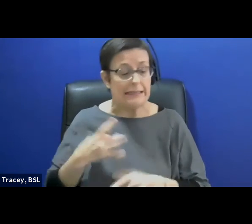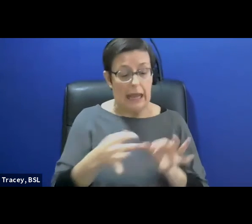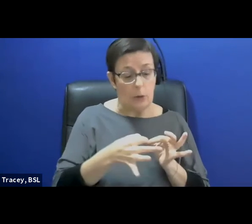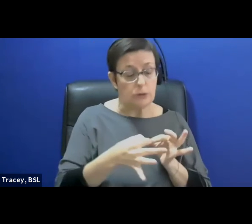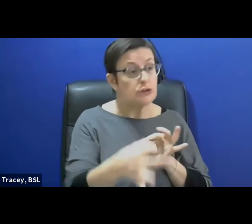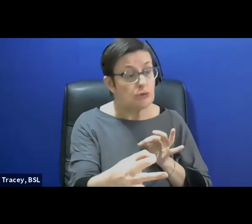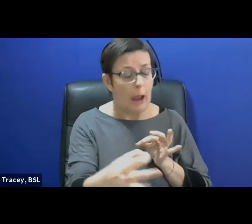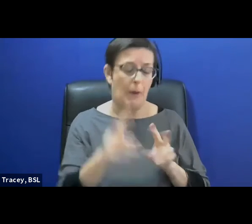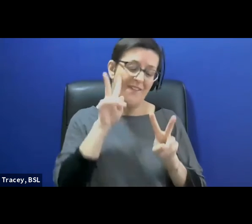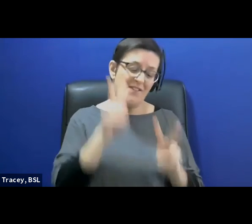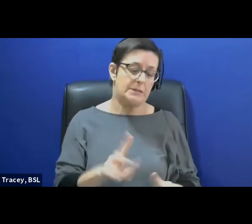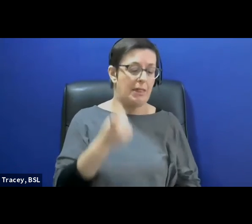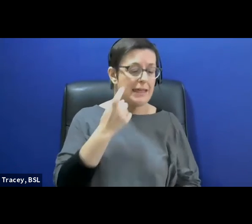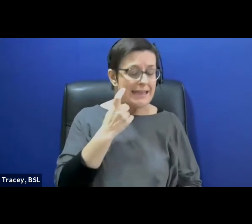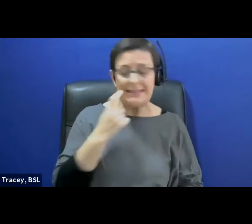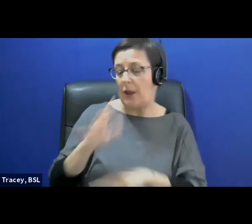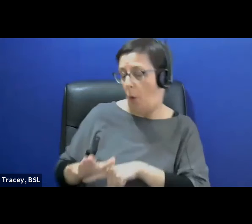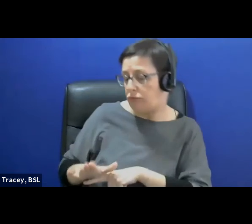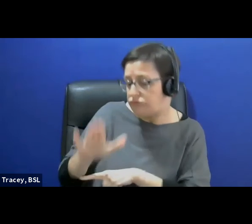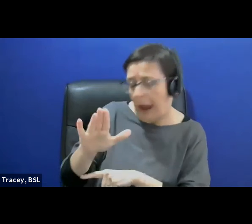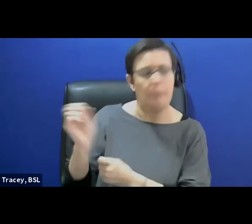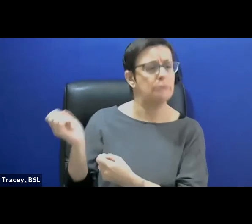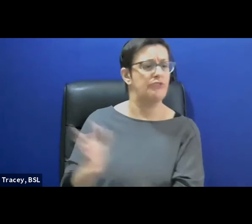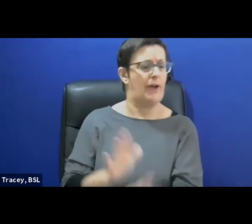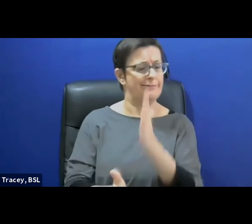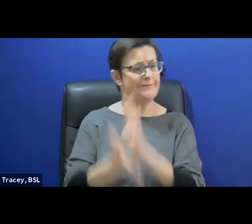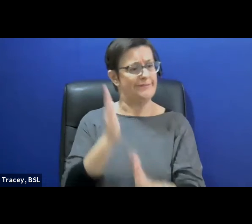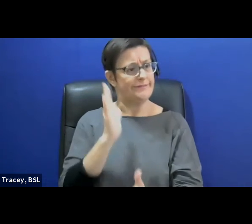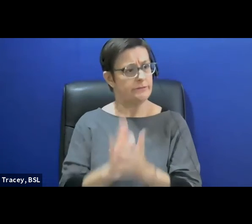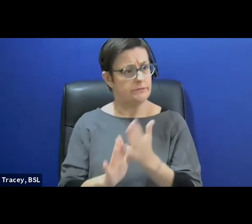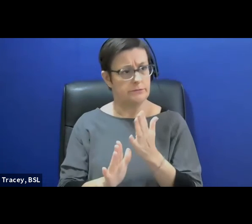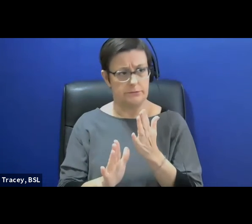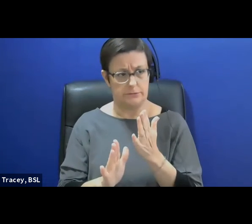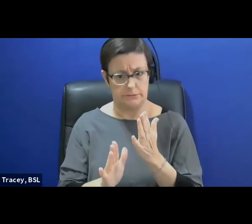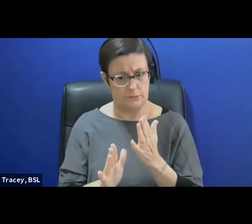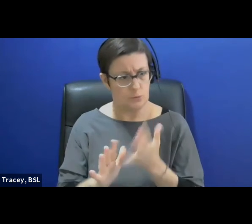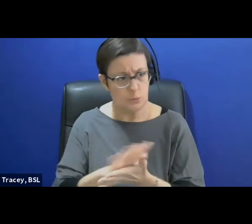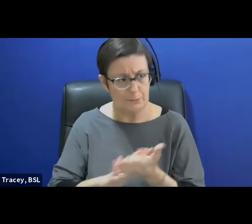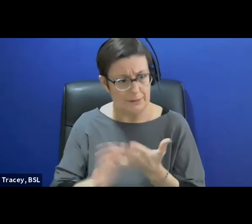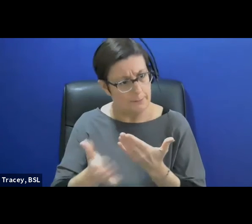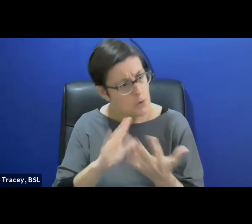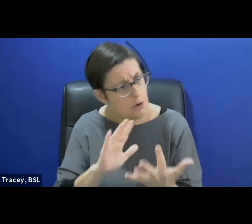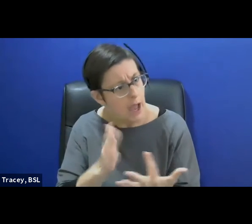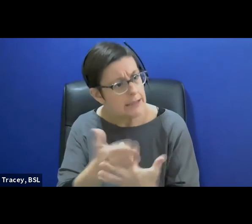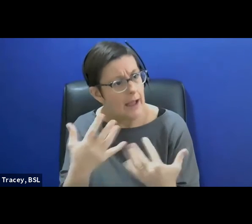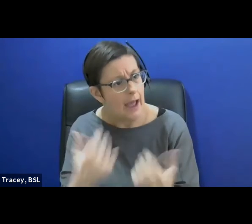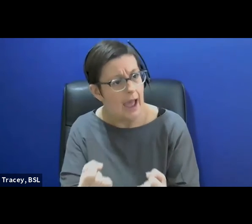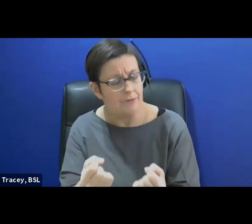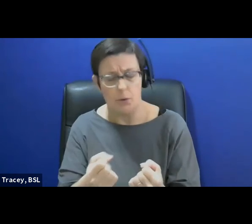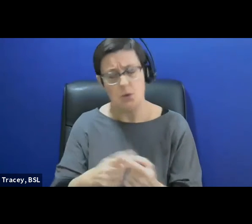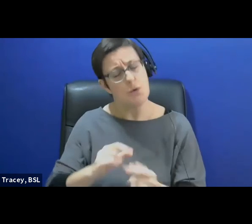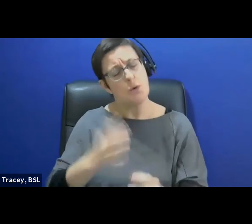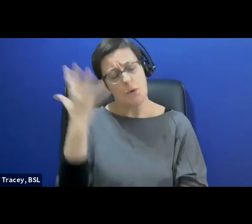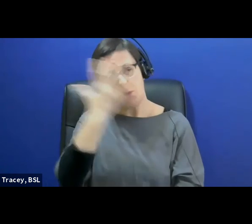in the street, something like that. So even though like the ramp is already provided, it's usually not accessible. So this is very dangerous